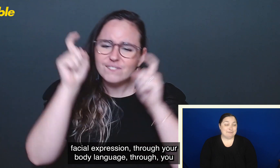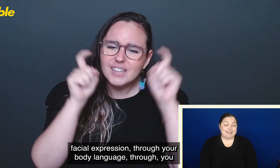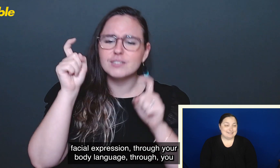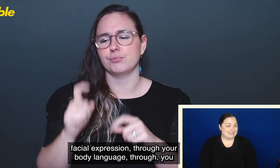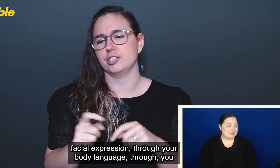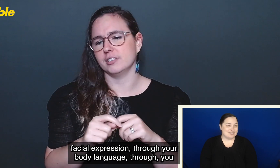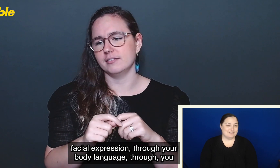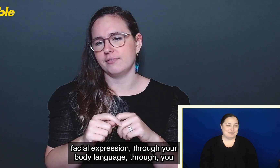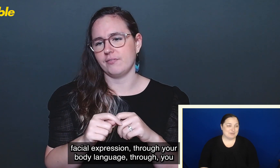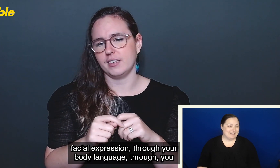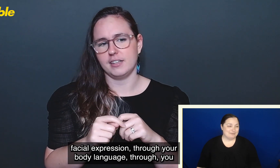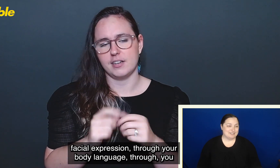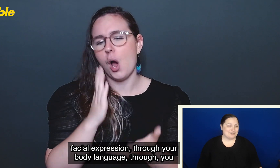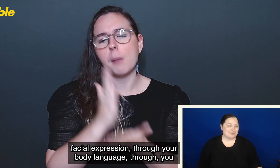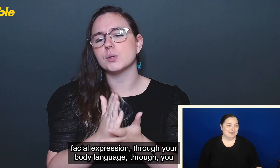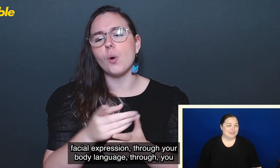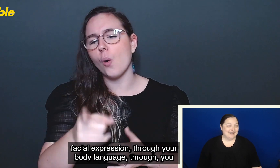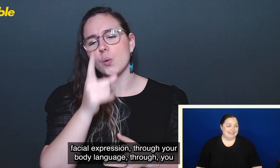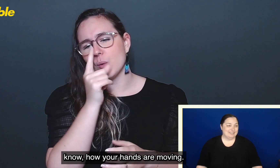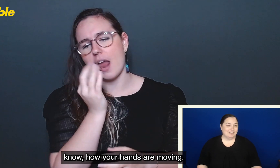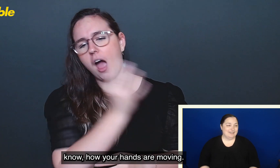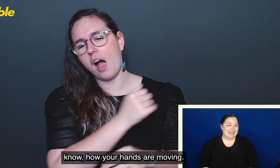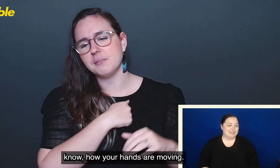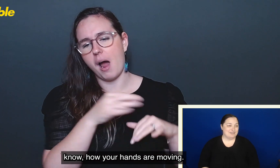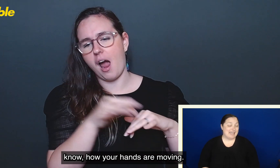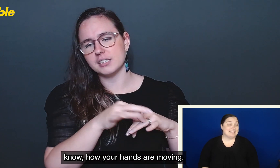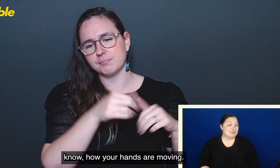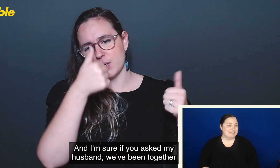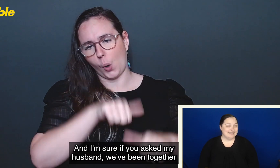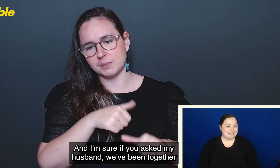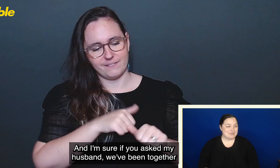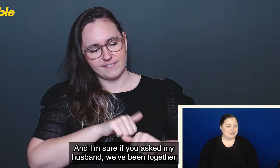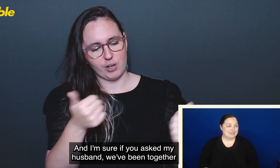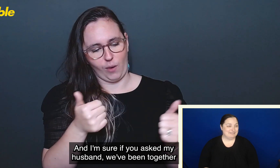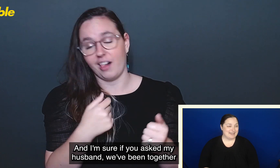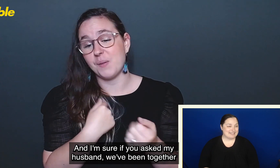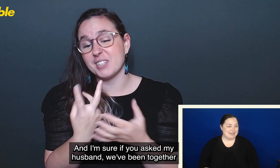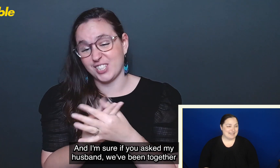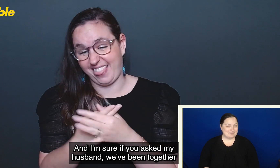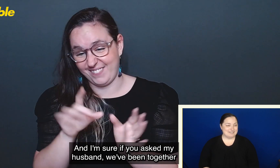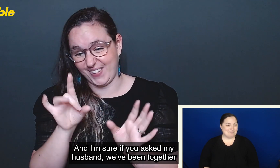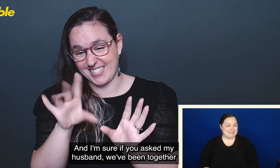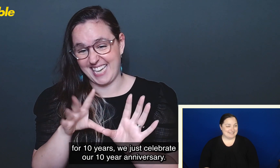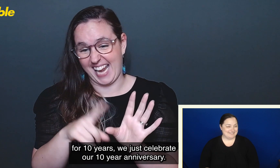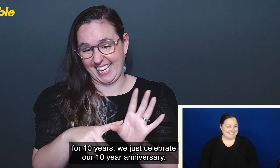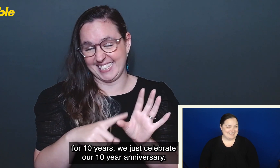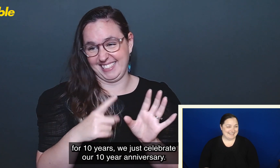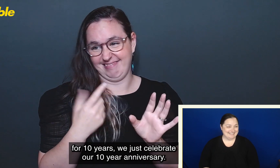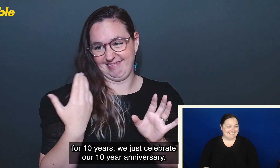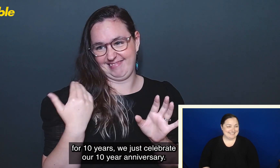your facial expression, through your body language, through how your hands are moving. And I'm sure if you asked my husband, we've been together